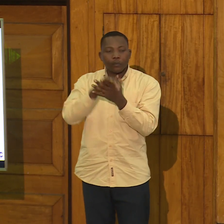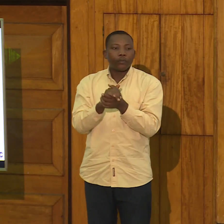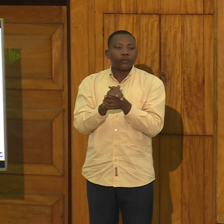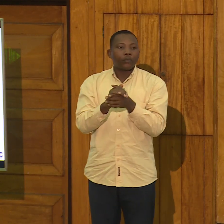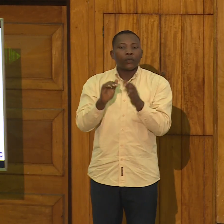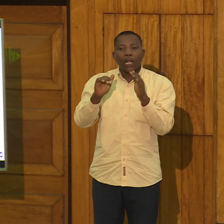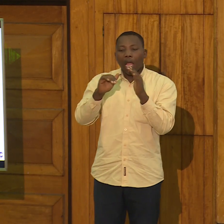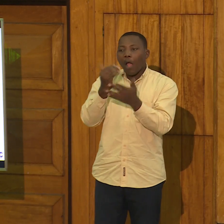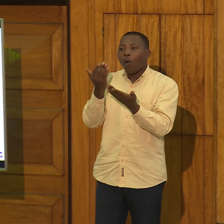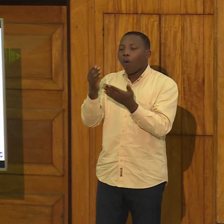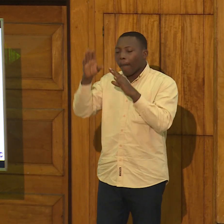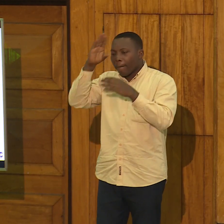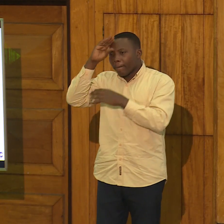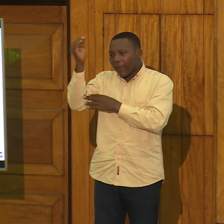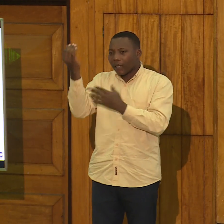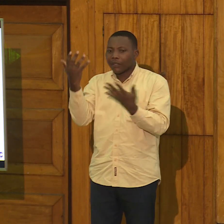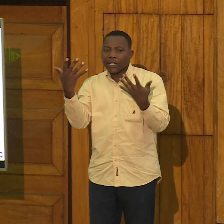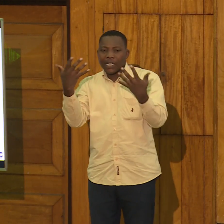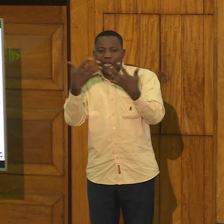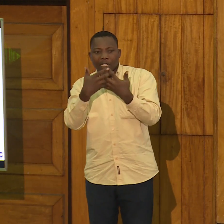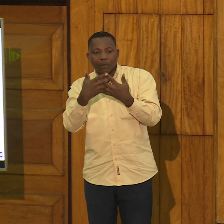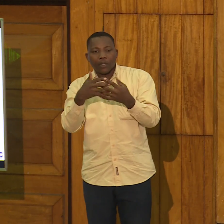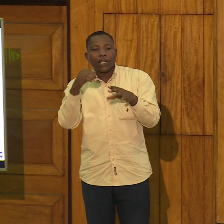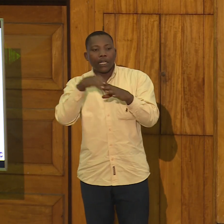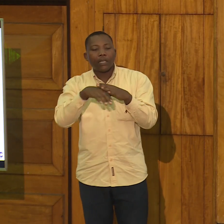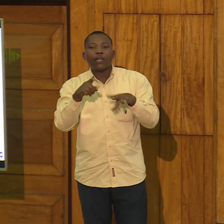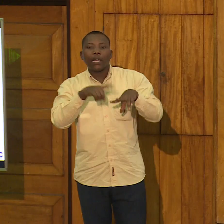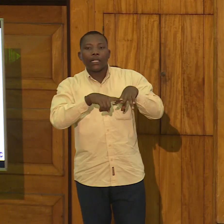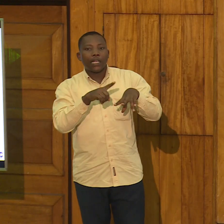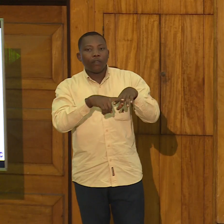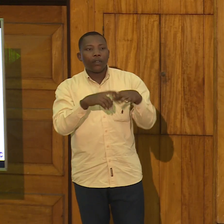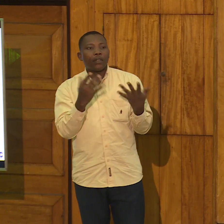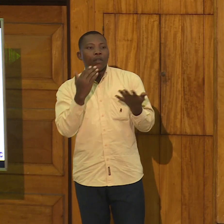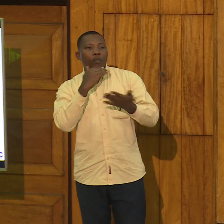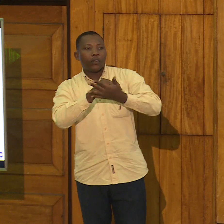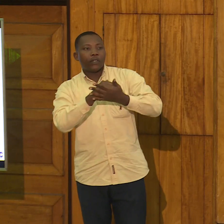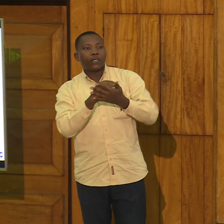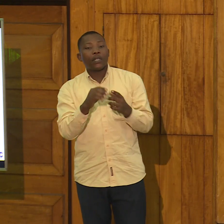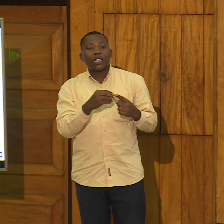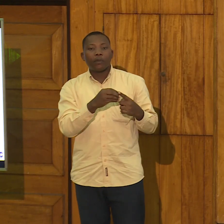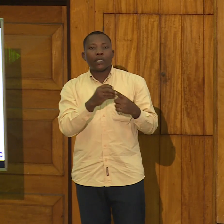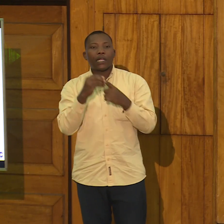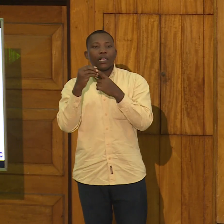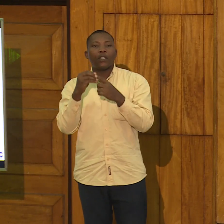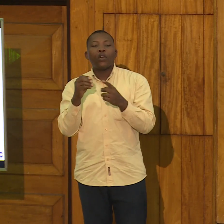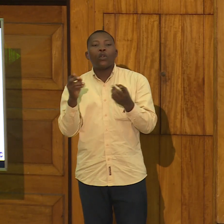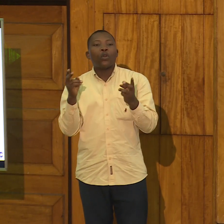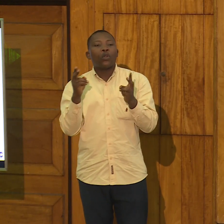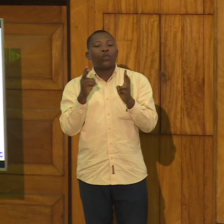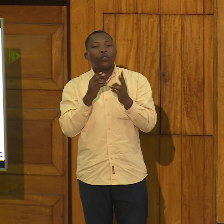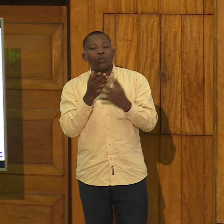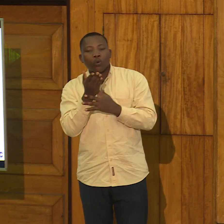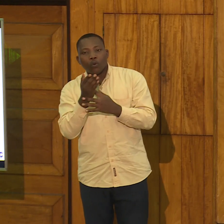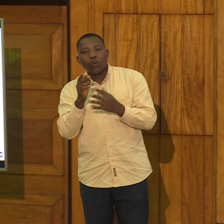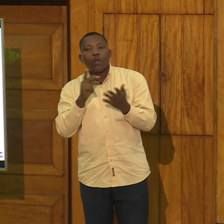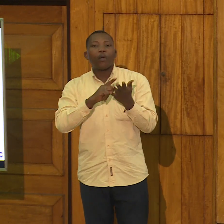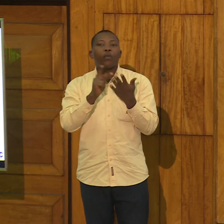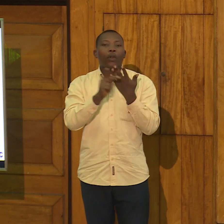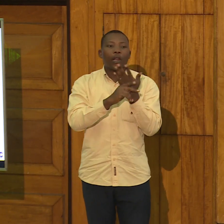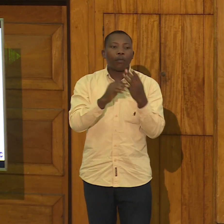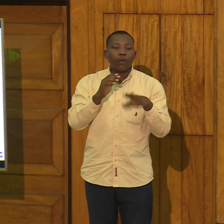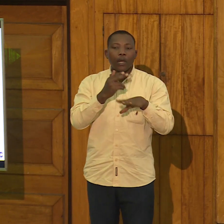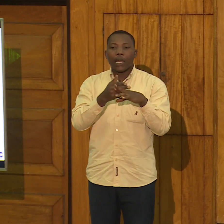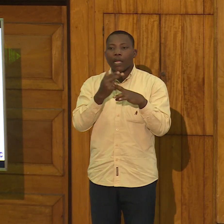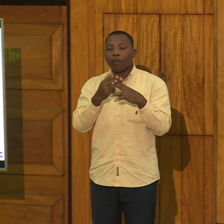male engagement in HIV prevention, specifically through a program called the Brother to